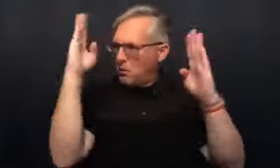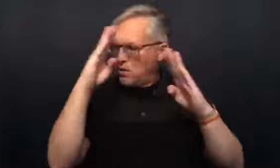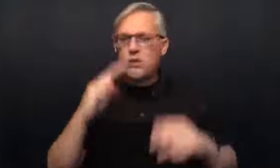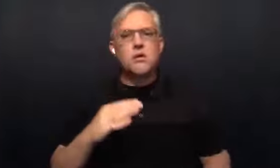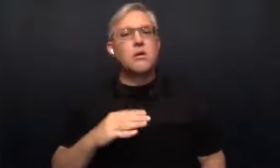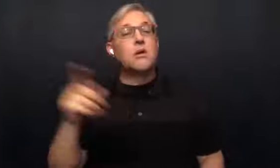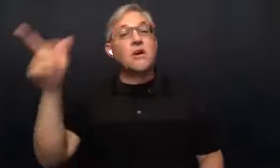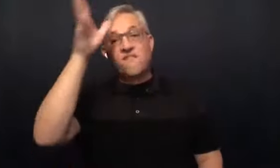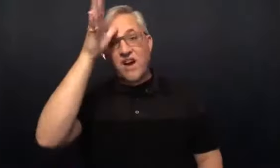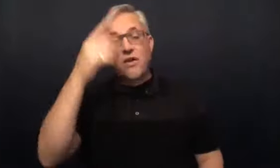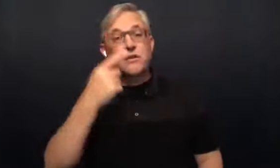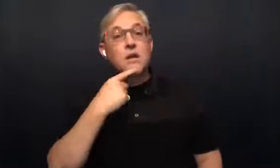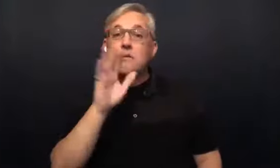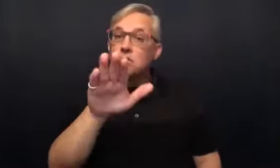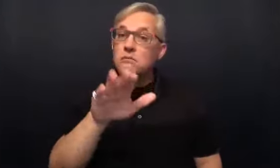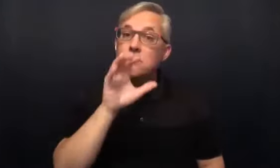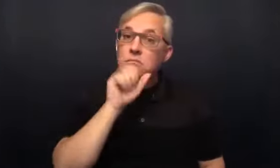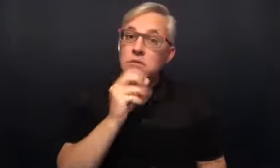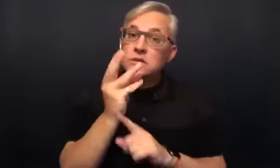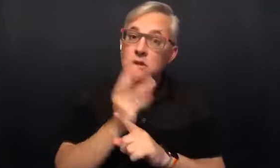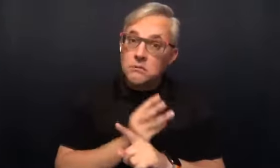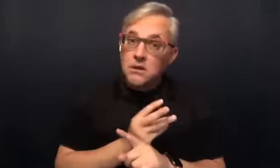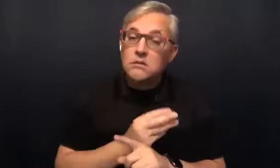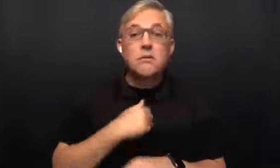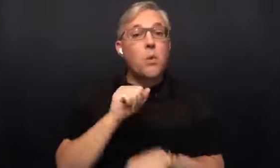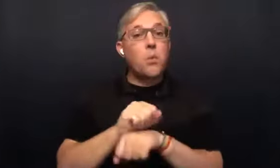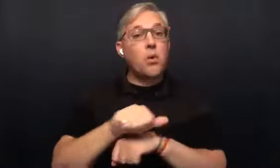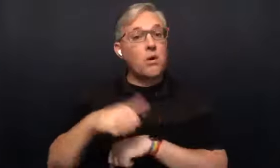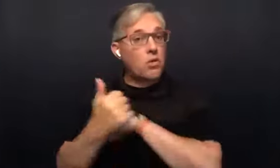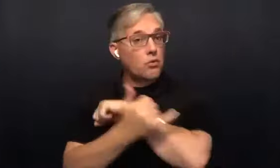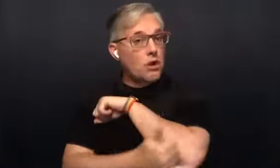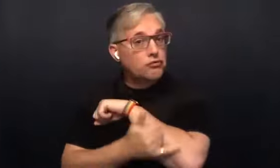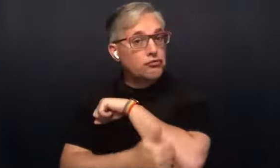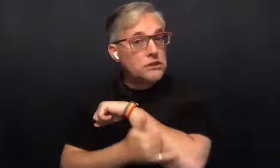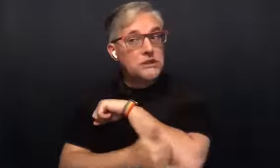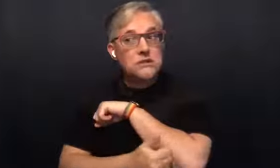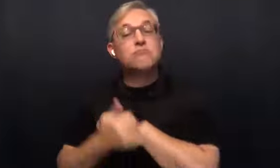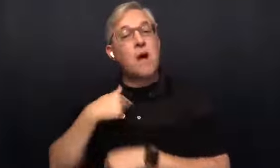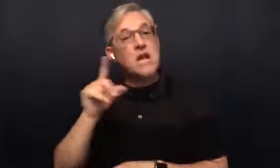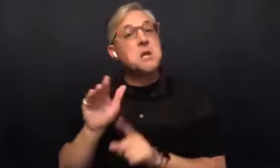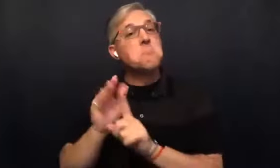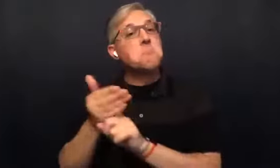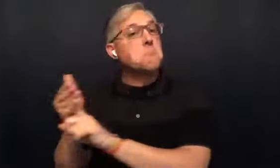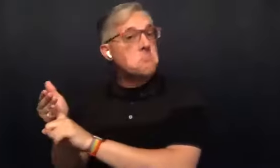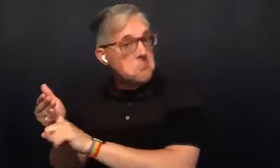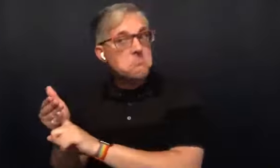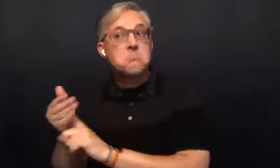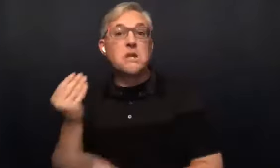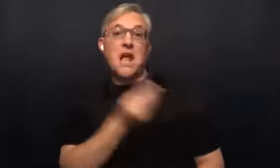was 6 months old, he worked out of the country. He sampled some of the local talent and he gave my mother an STD. My mother took me and my